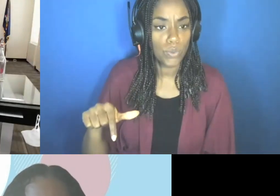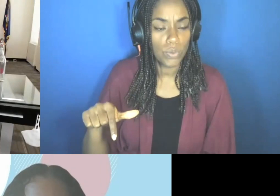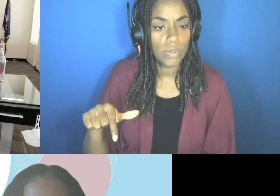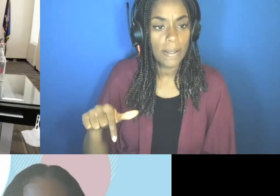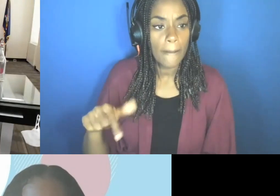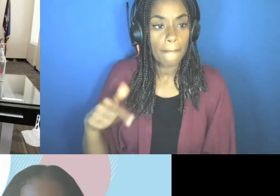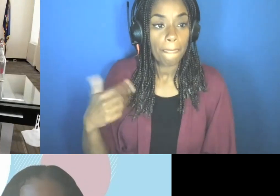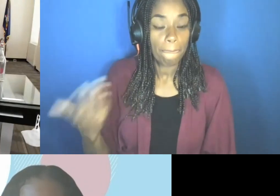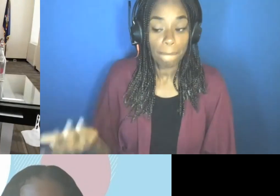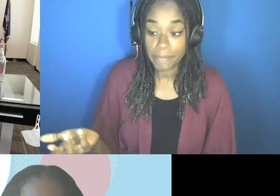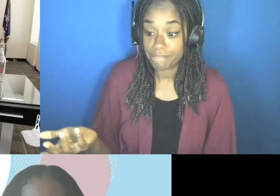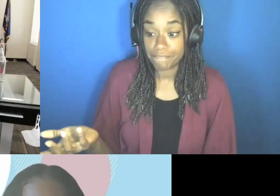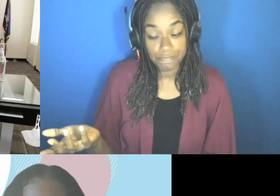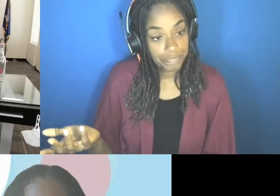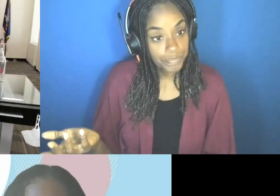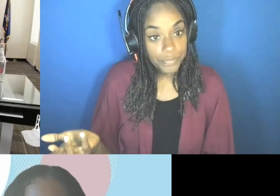But I think,